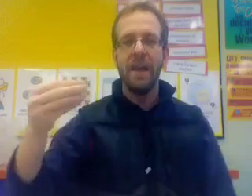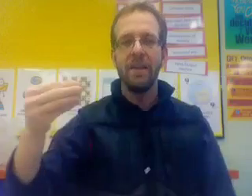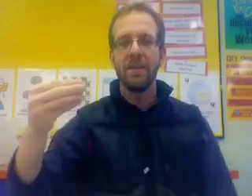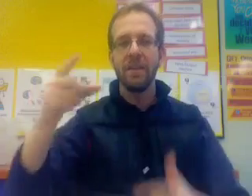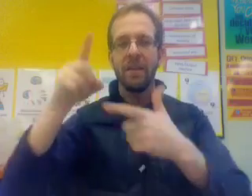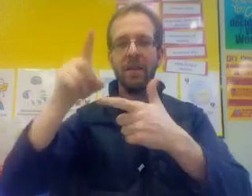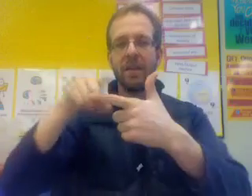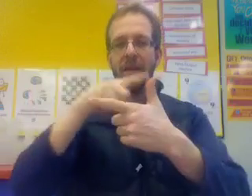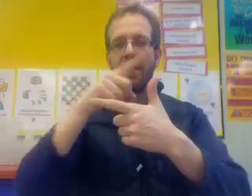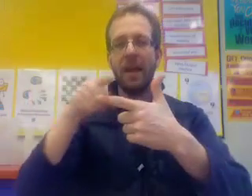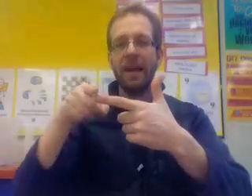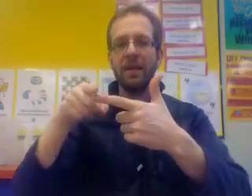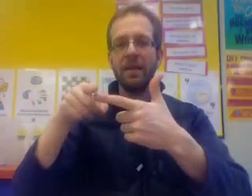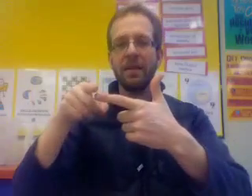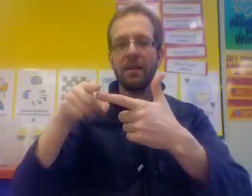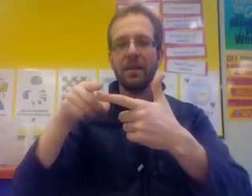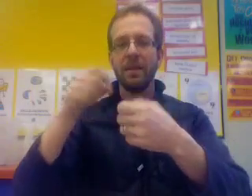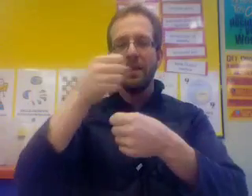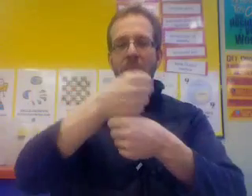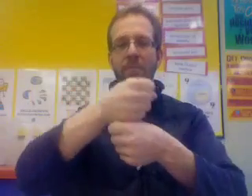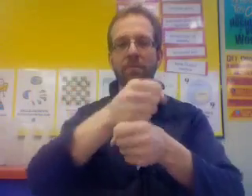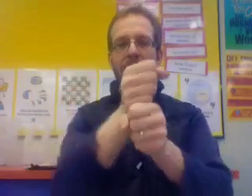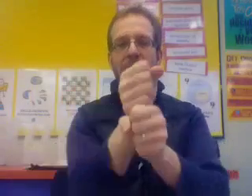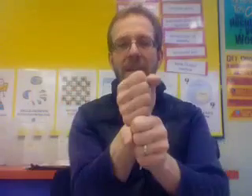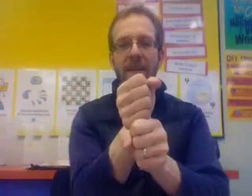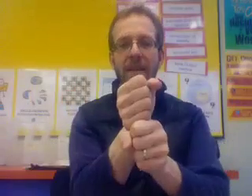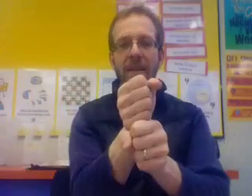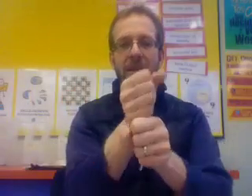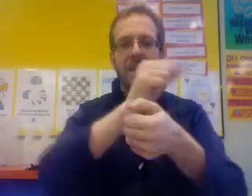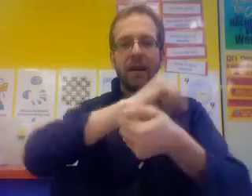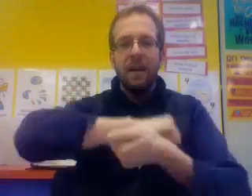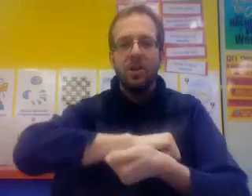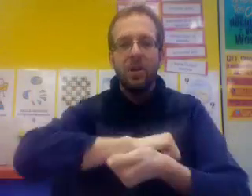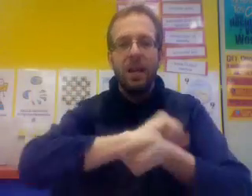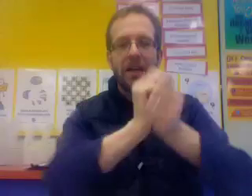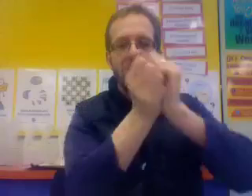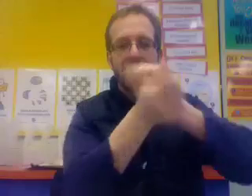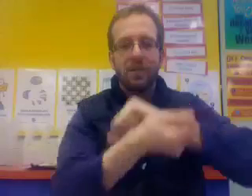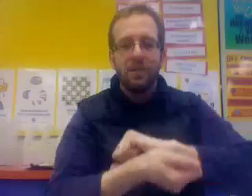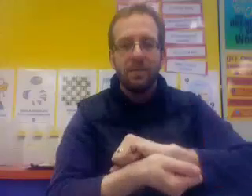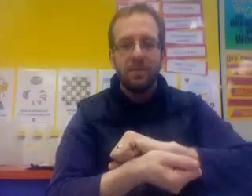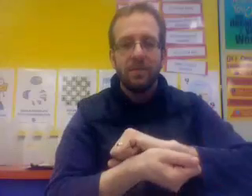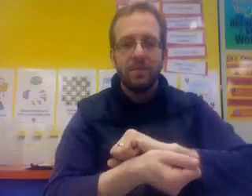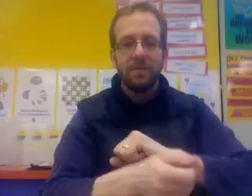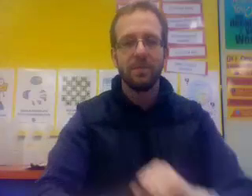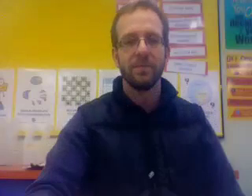and then make a change.